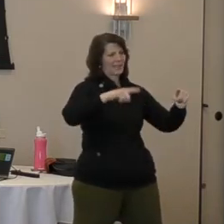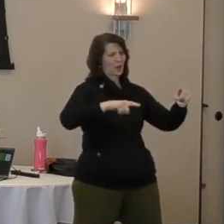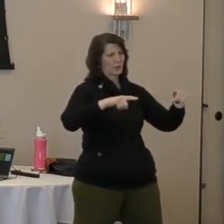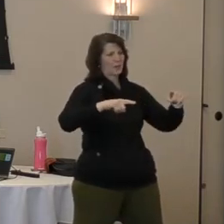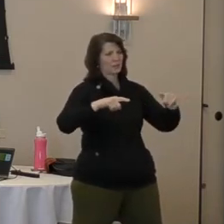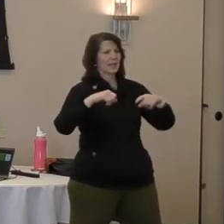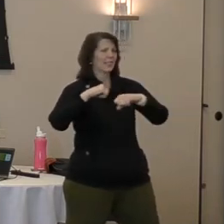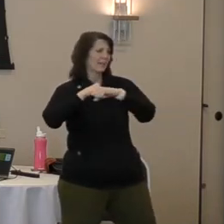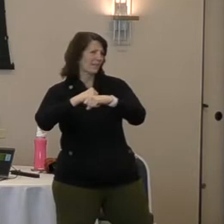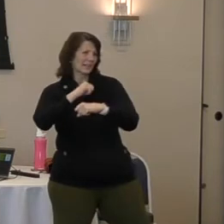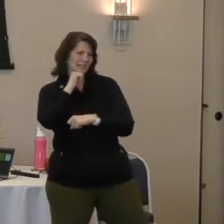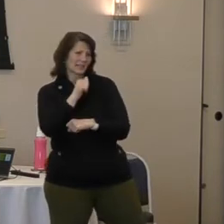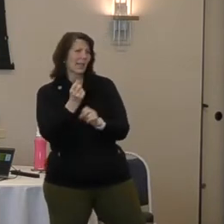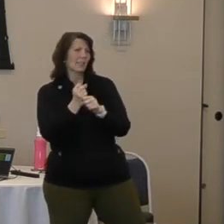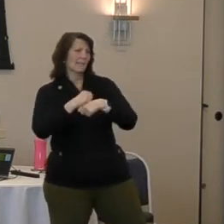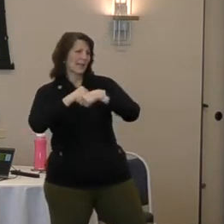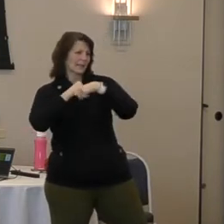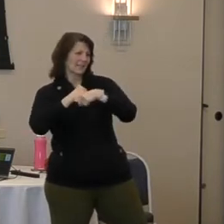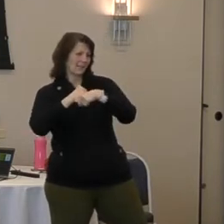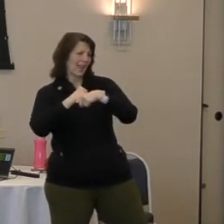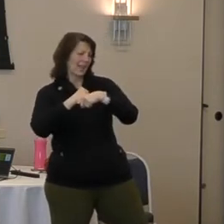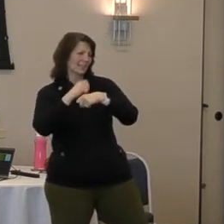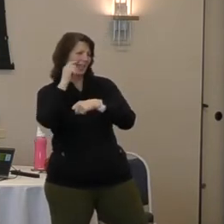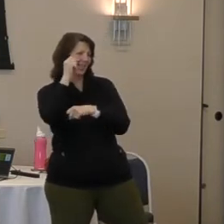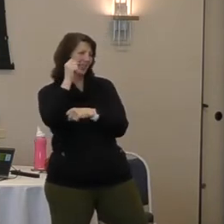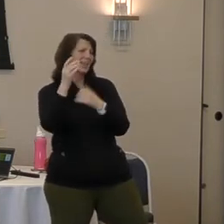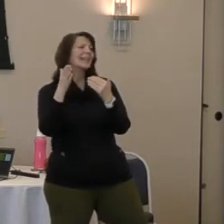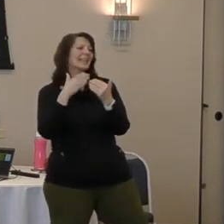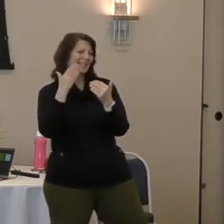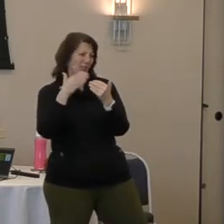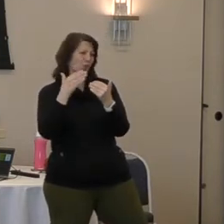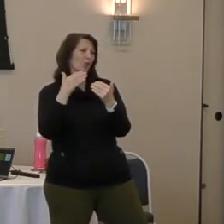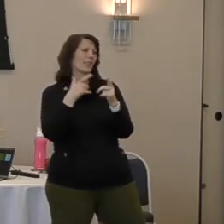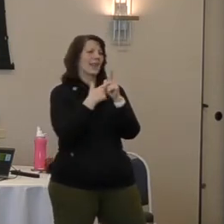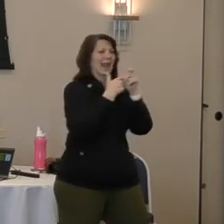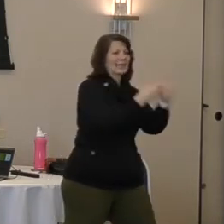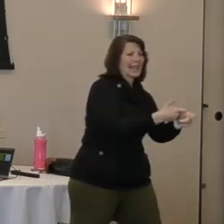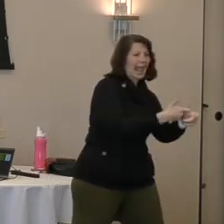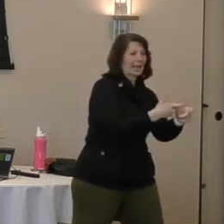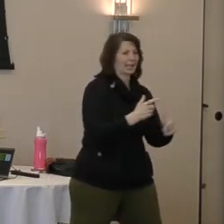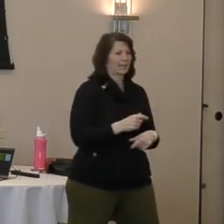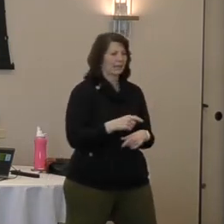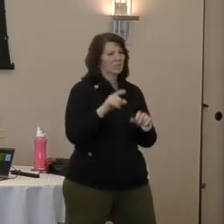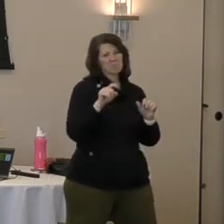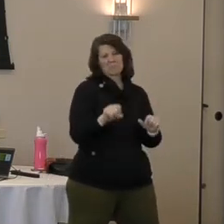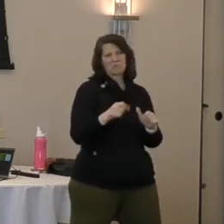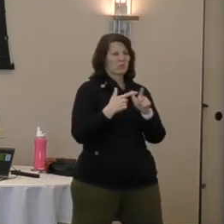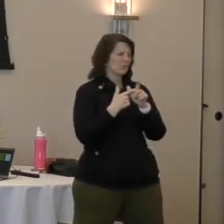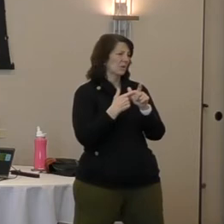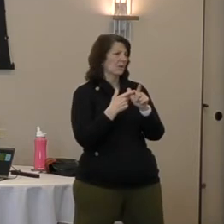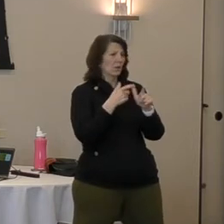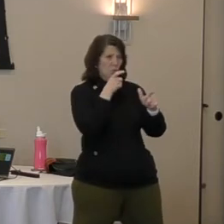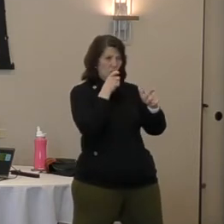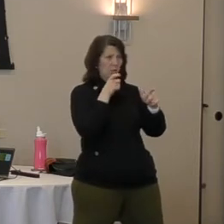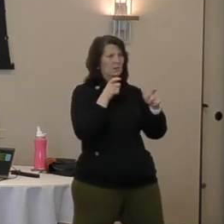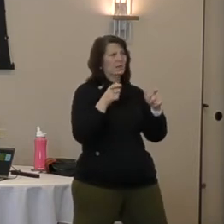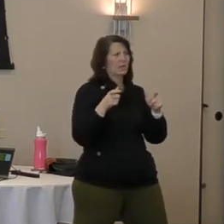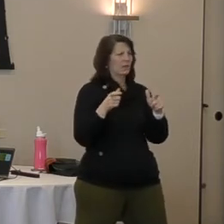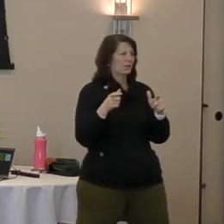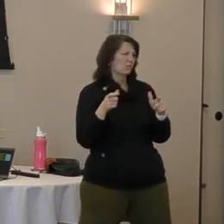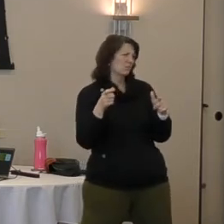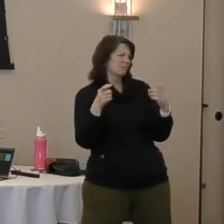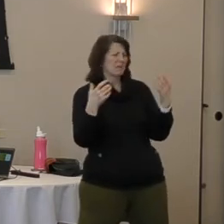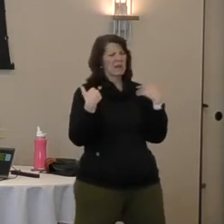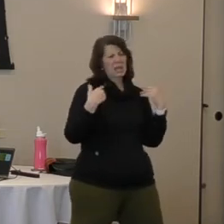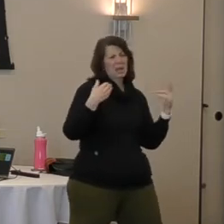and that makes defense, in theory, easier than attack, right? You could run the most brilliant, who's ever done this? You put in a play,